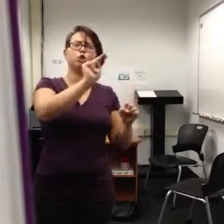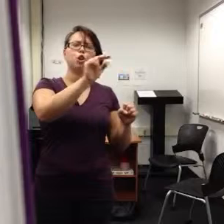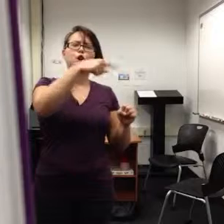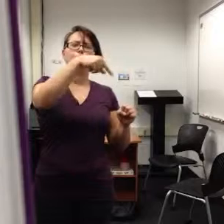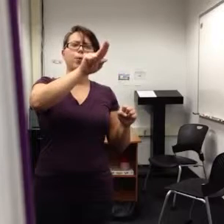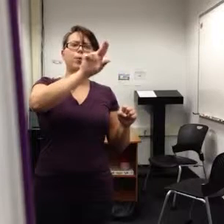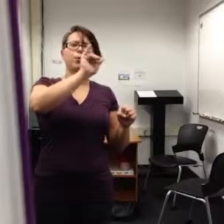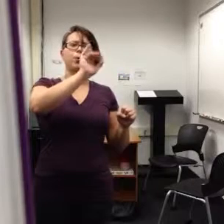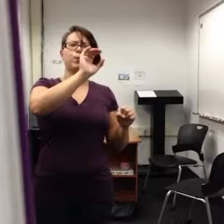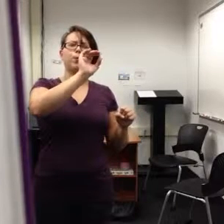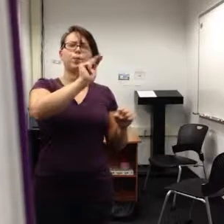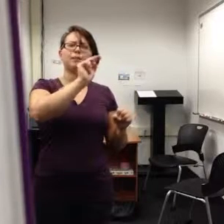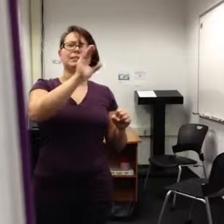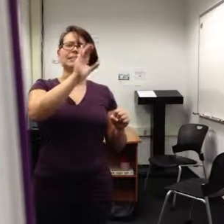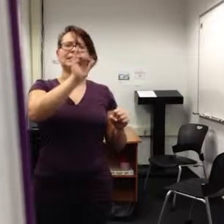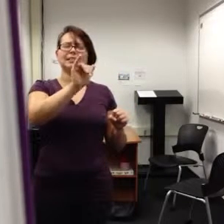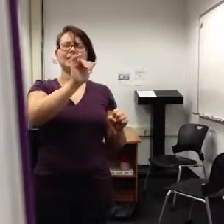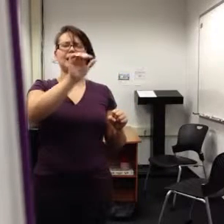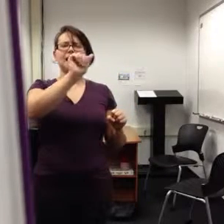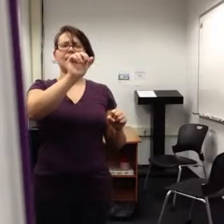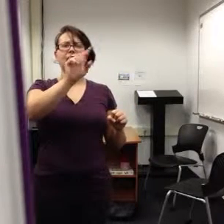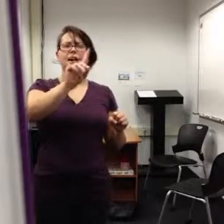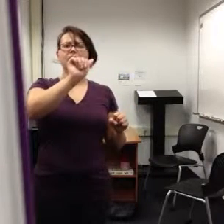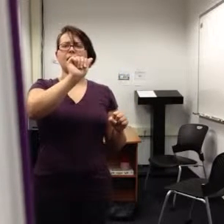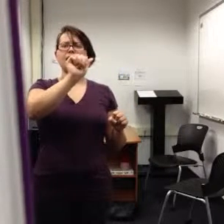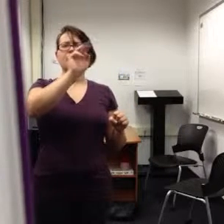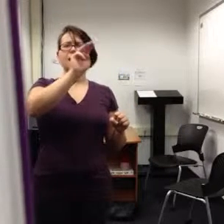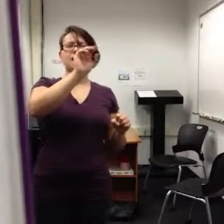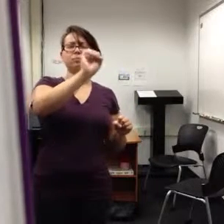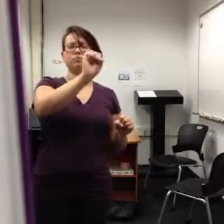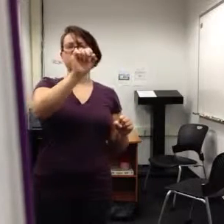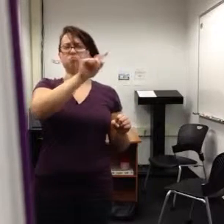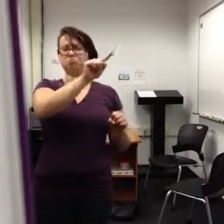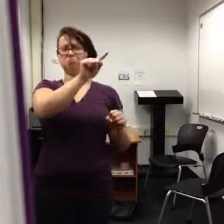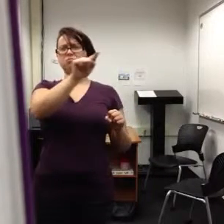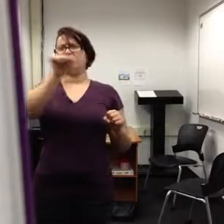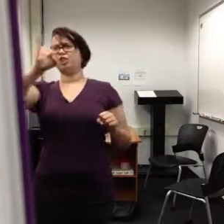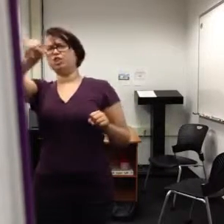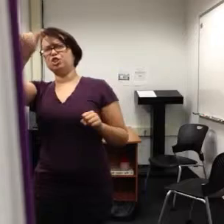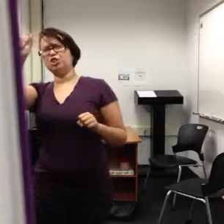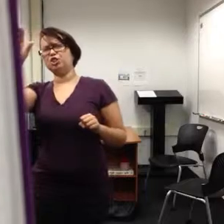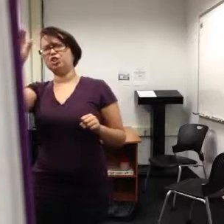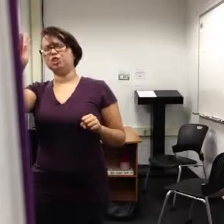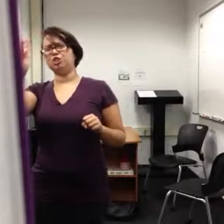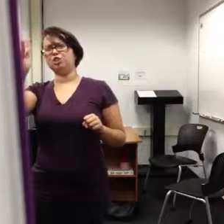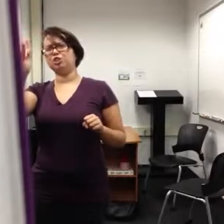and Andrew Jackson represented again the civilized, urbane